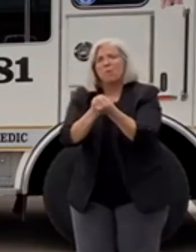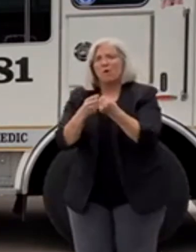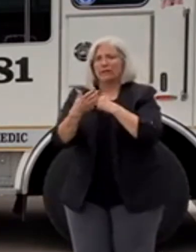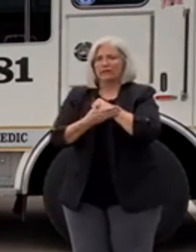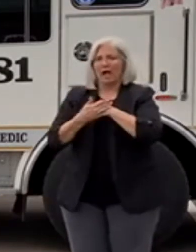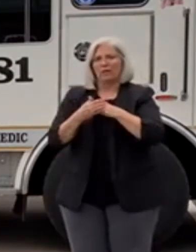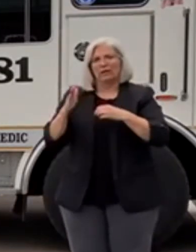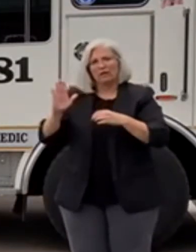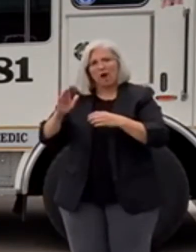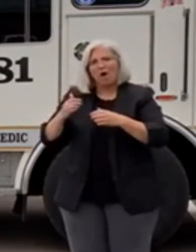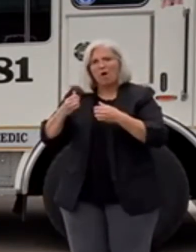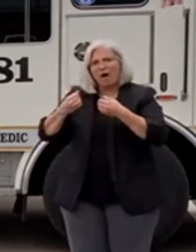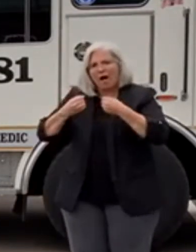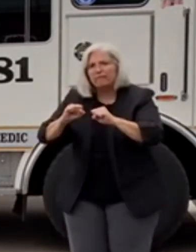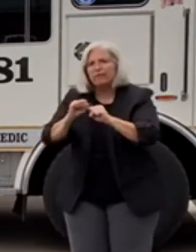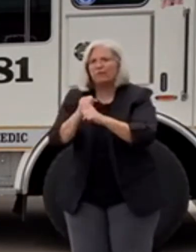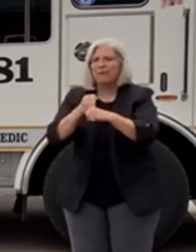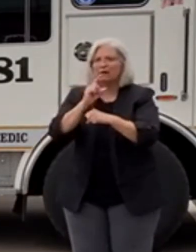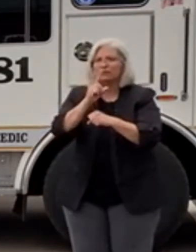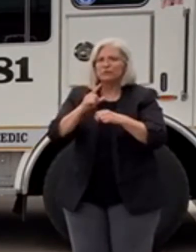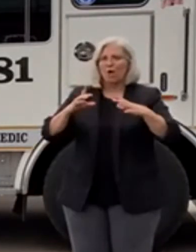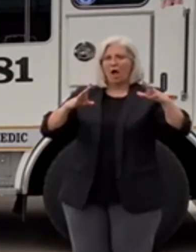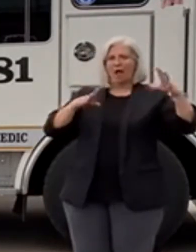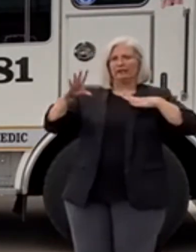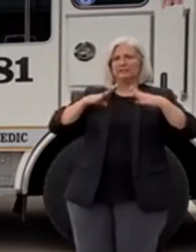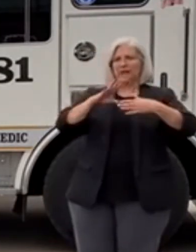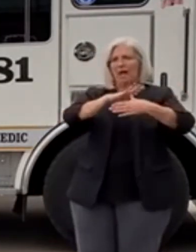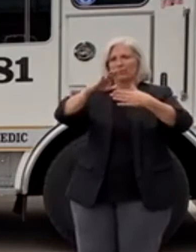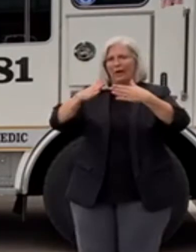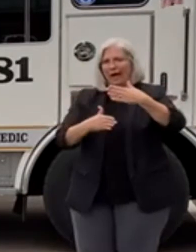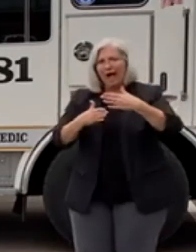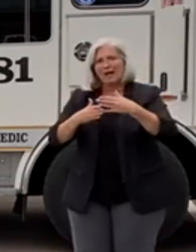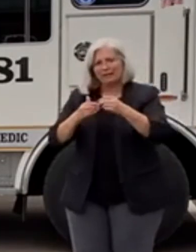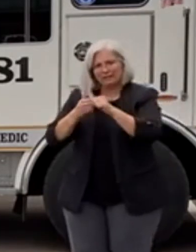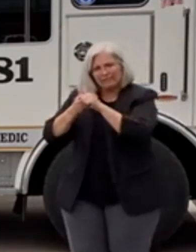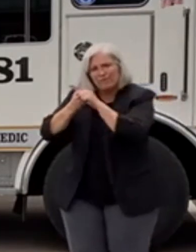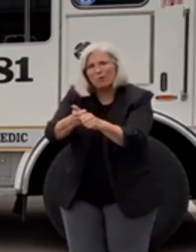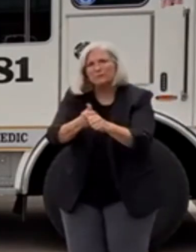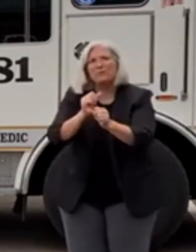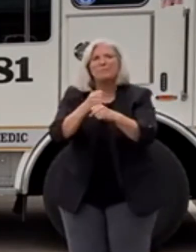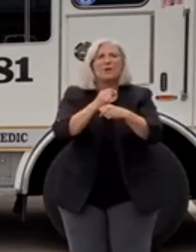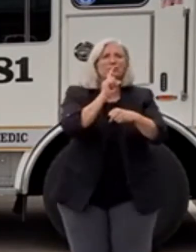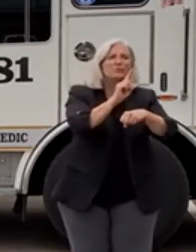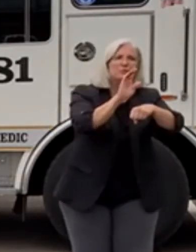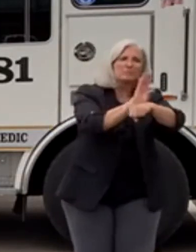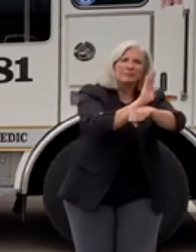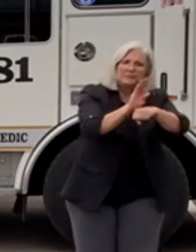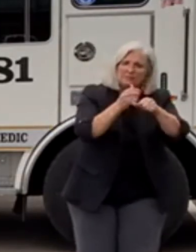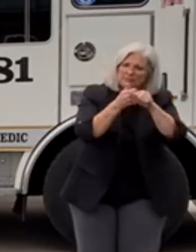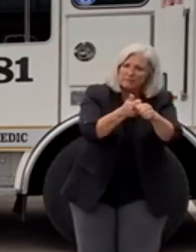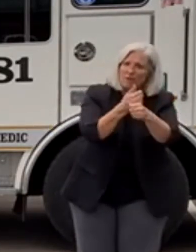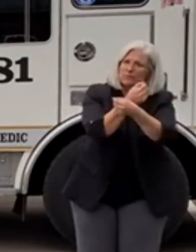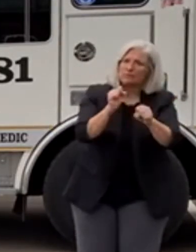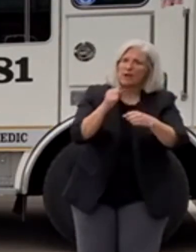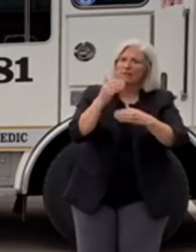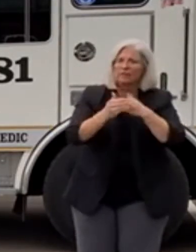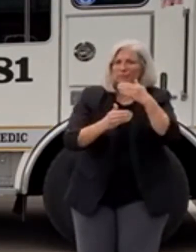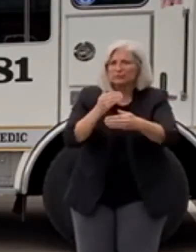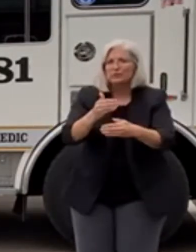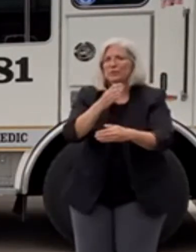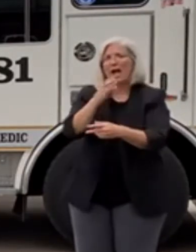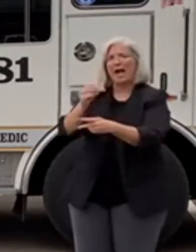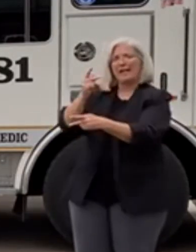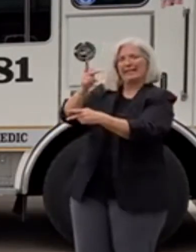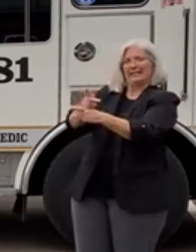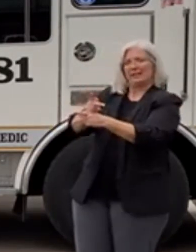holiday weekend to ensure that our businesses are in compliance and keeping